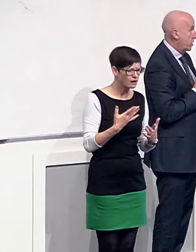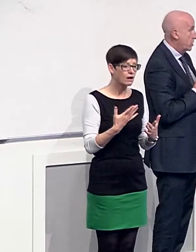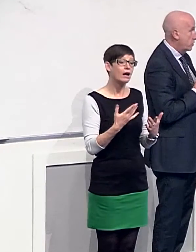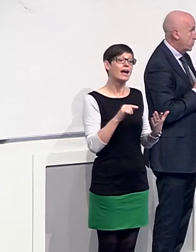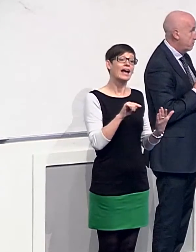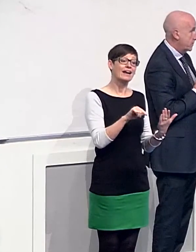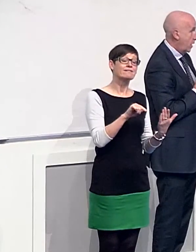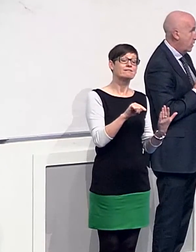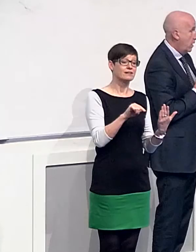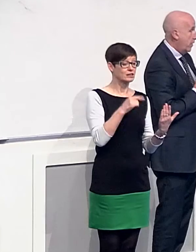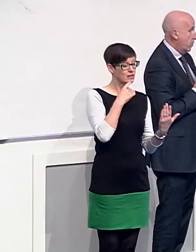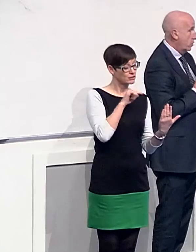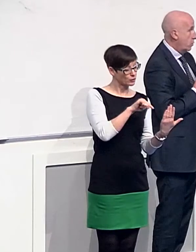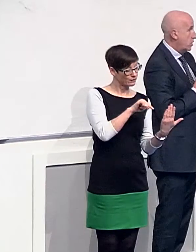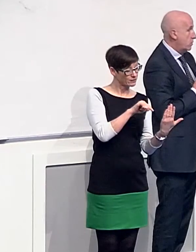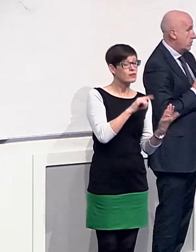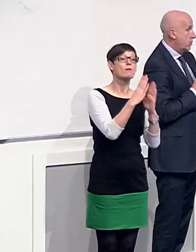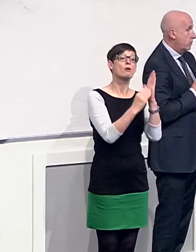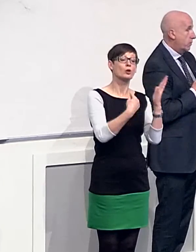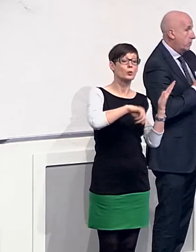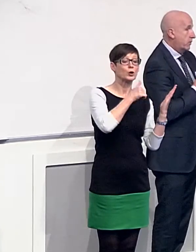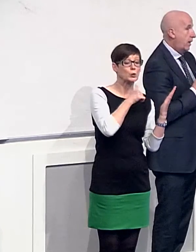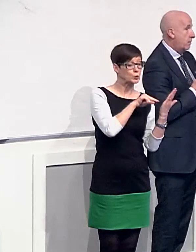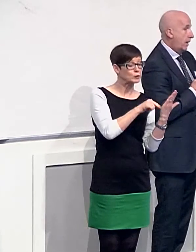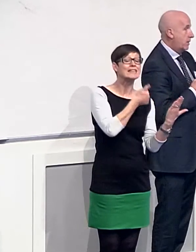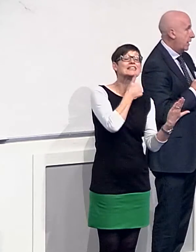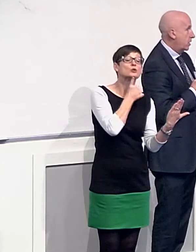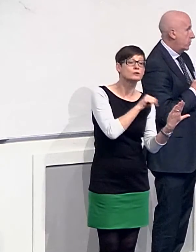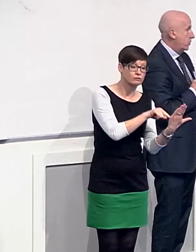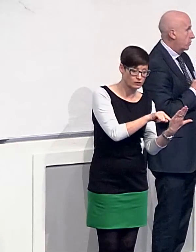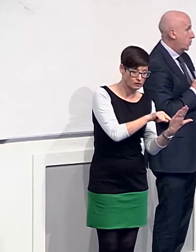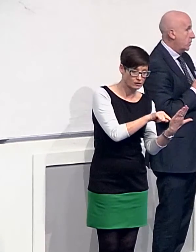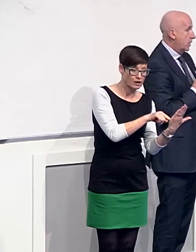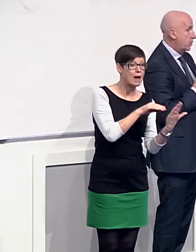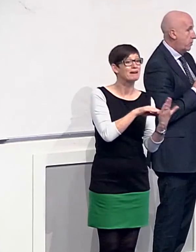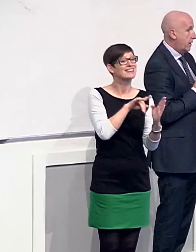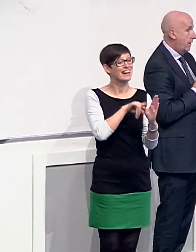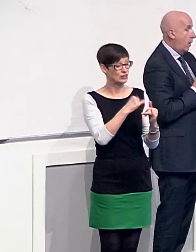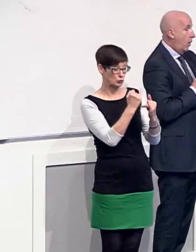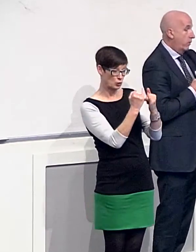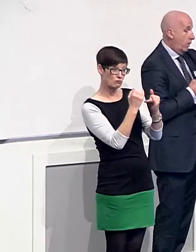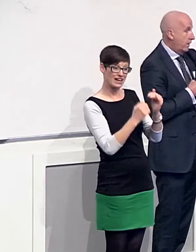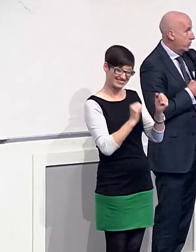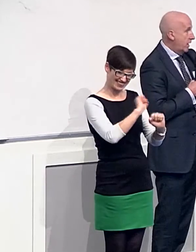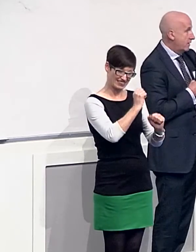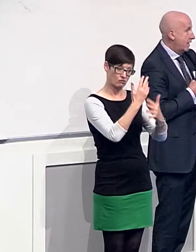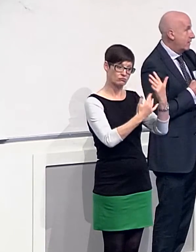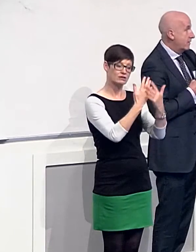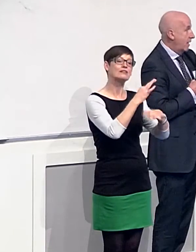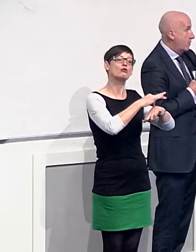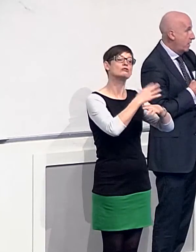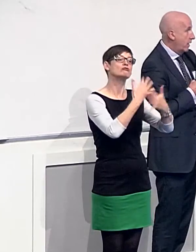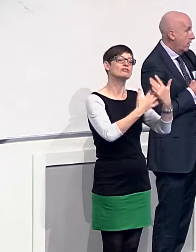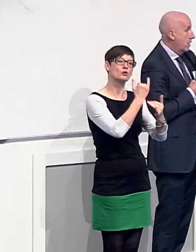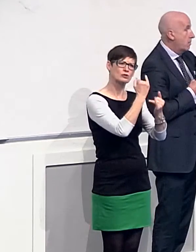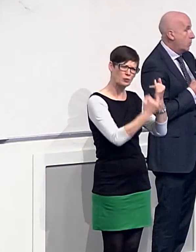but some are useful. Okay? And the model that we use is useful, but say Magdi Yacoub's results were worse than they should be, on that sort of analysis, that doesn't tell